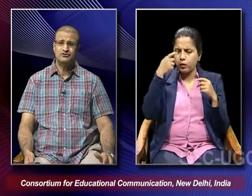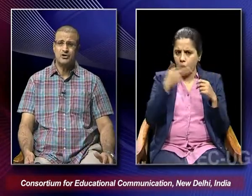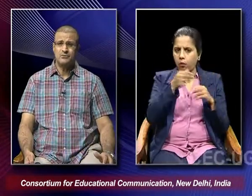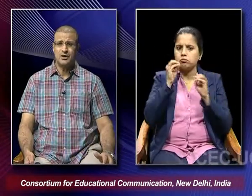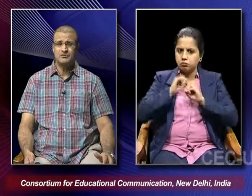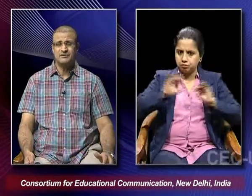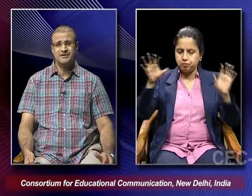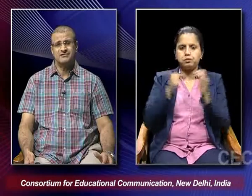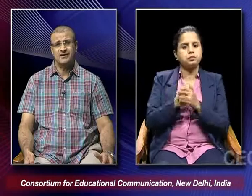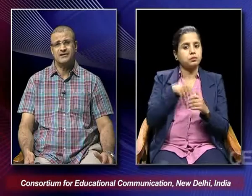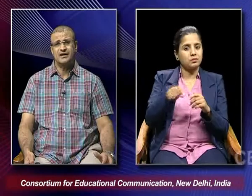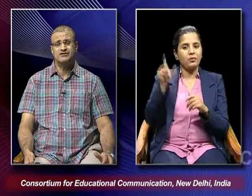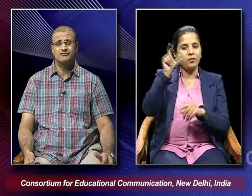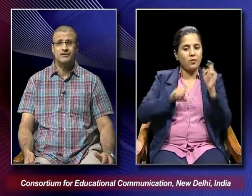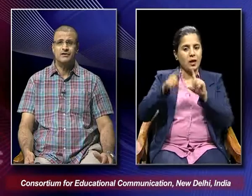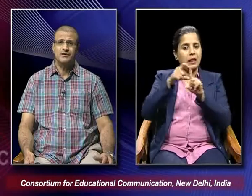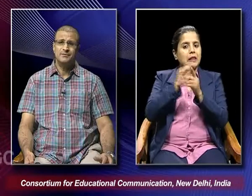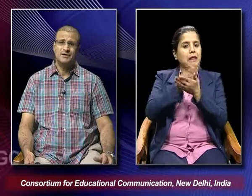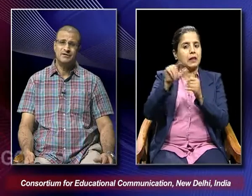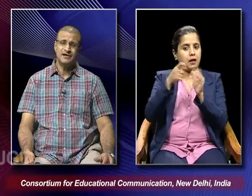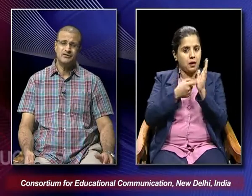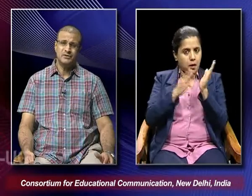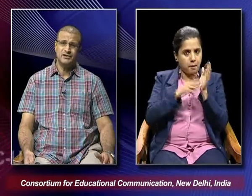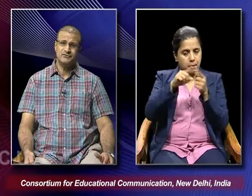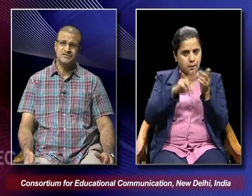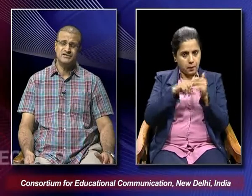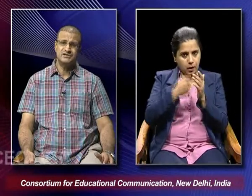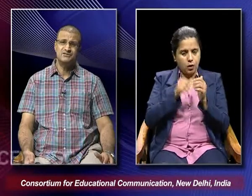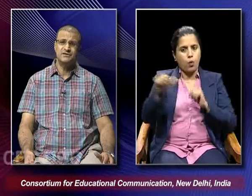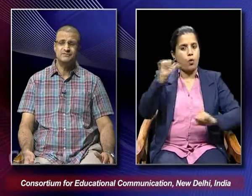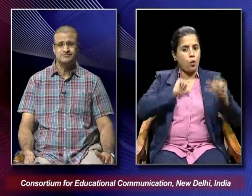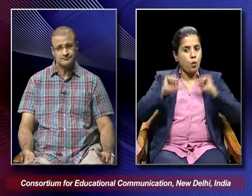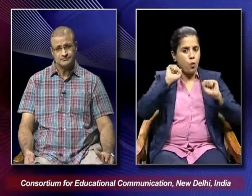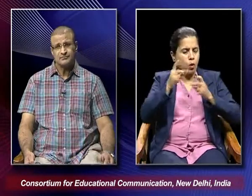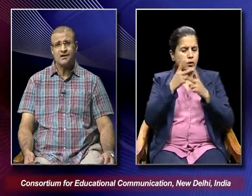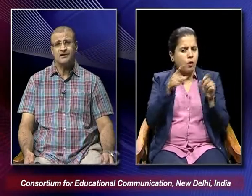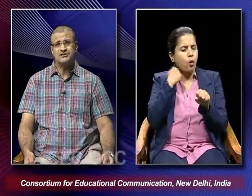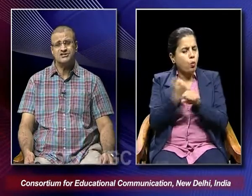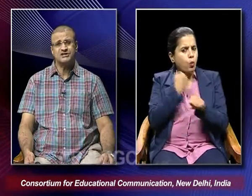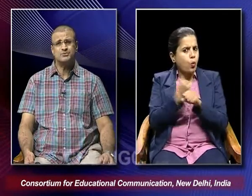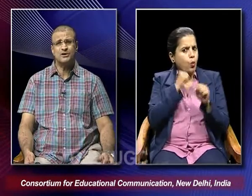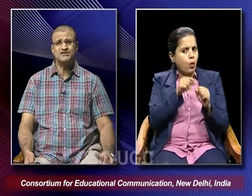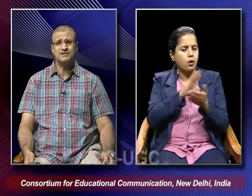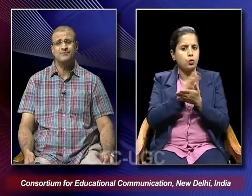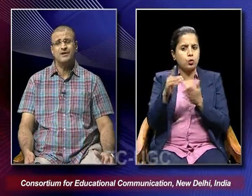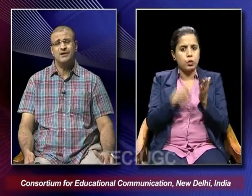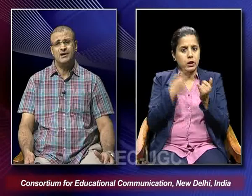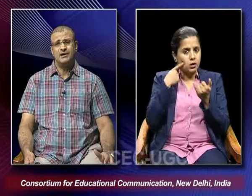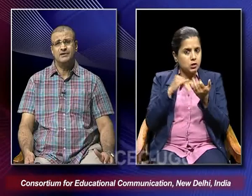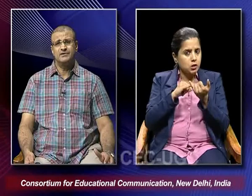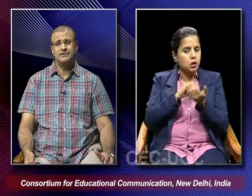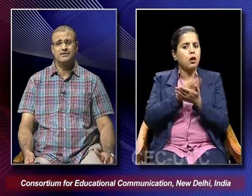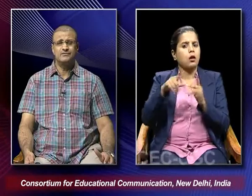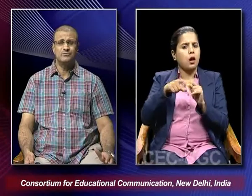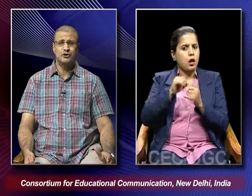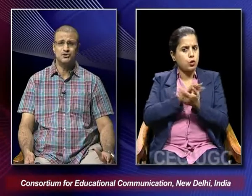I was talking about Dharmendra and the kind of work which he did with Hrishikesh Mukherjee,